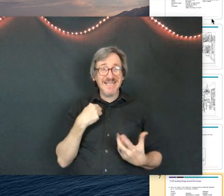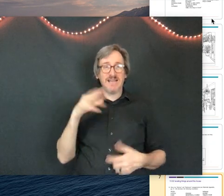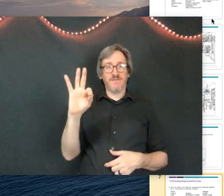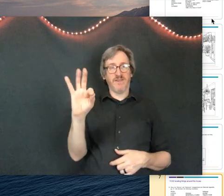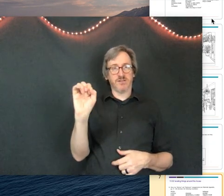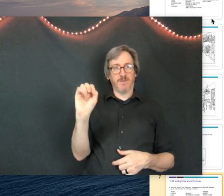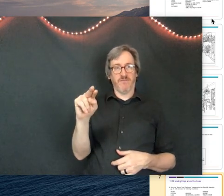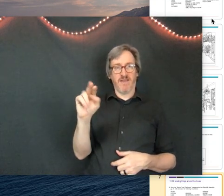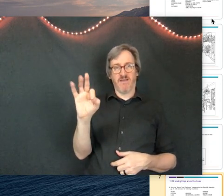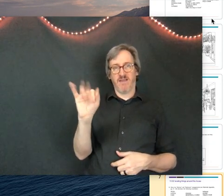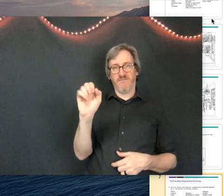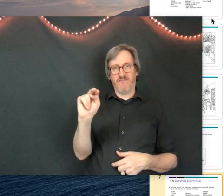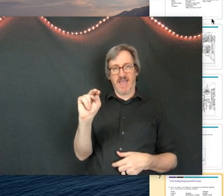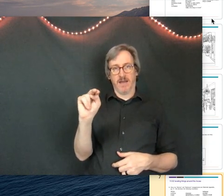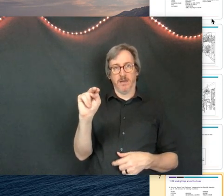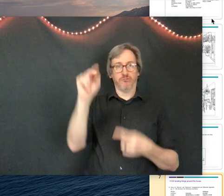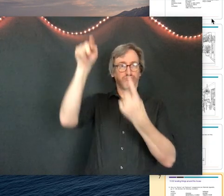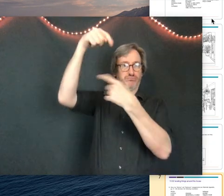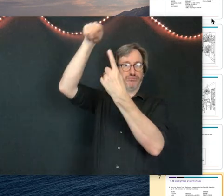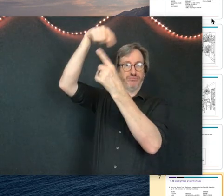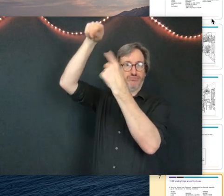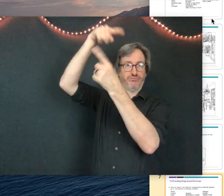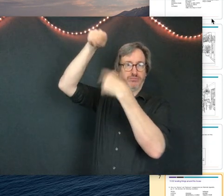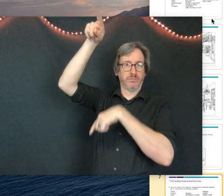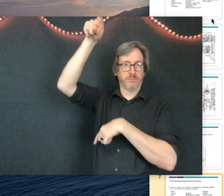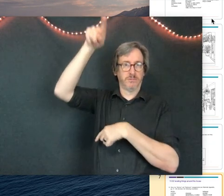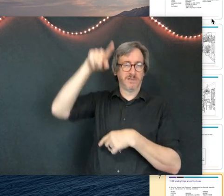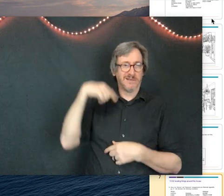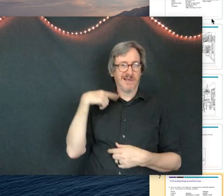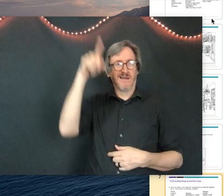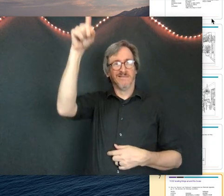I tend to fingerspell fan.